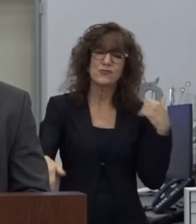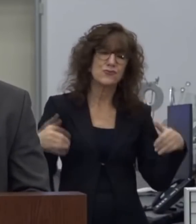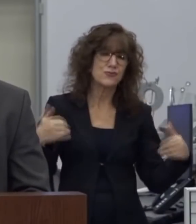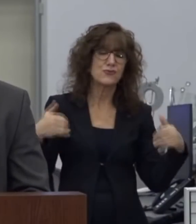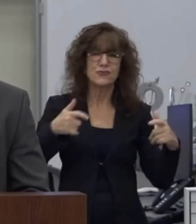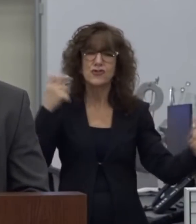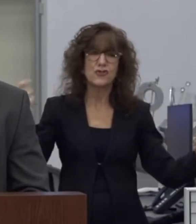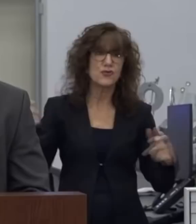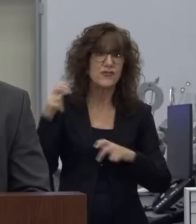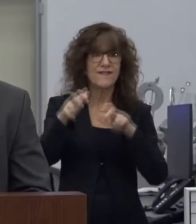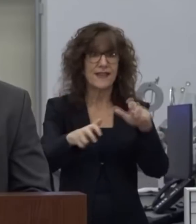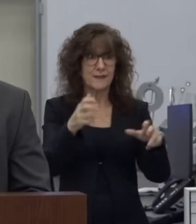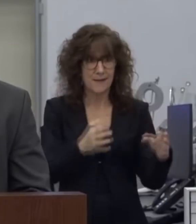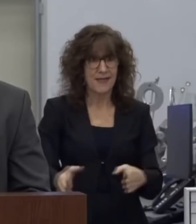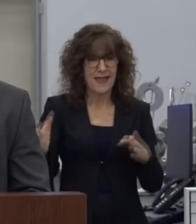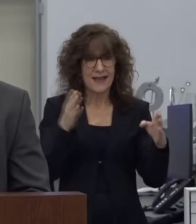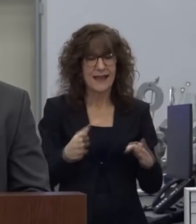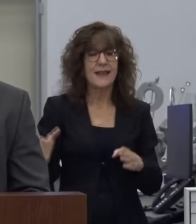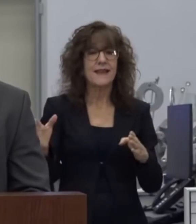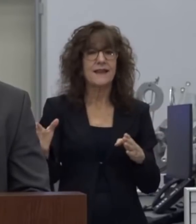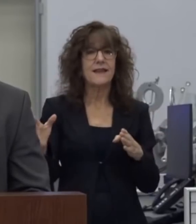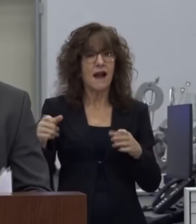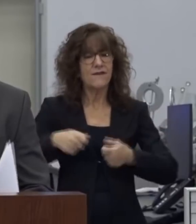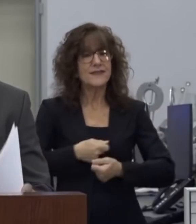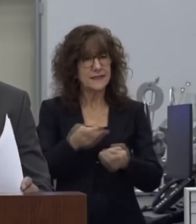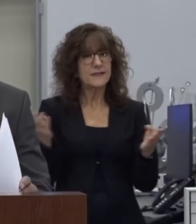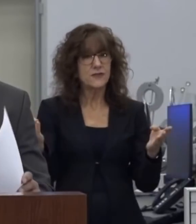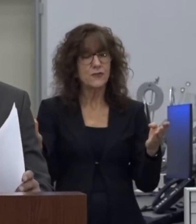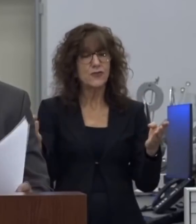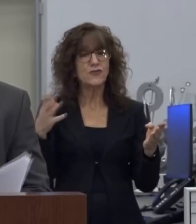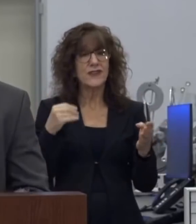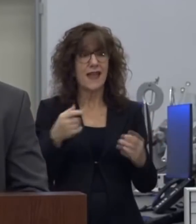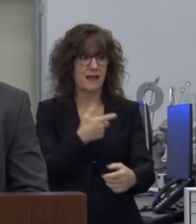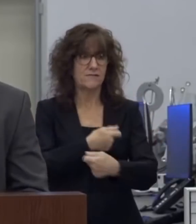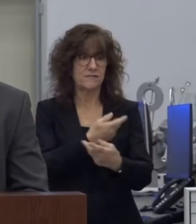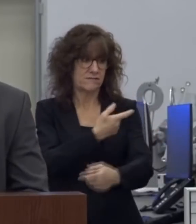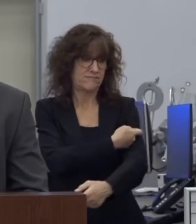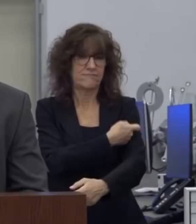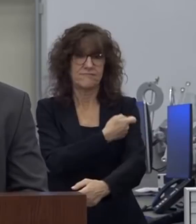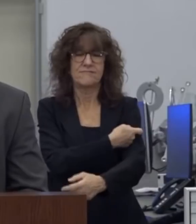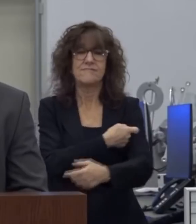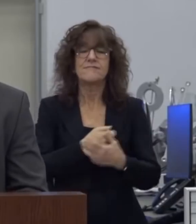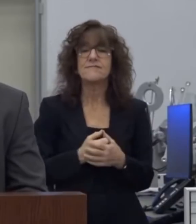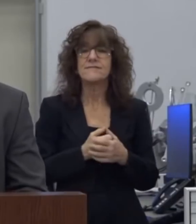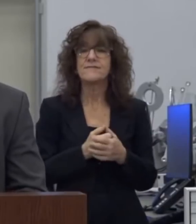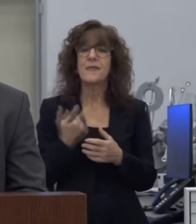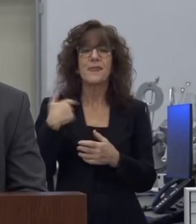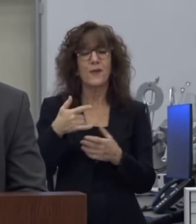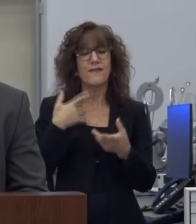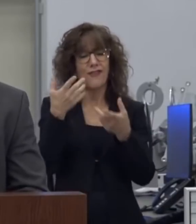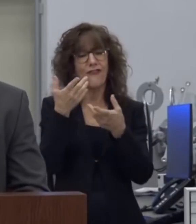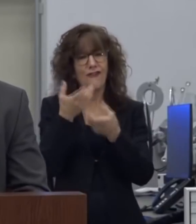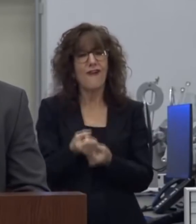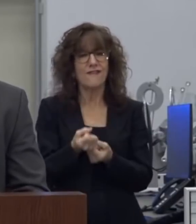investments in the planning and preparation of distribution and administering of the vaccine. We're confident that